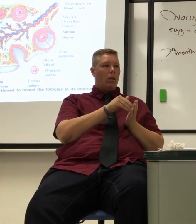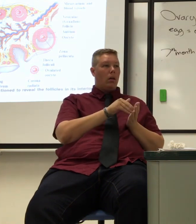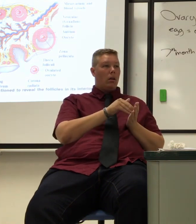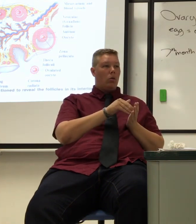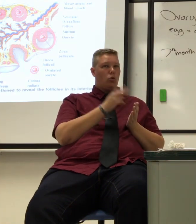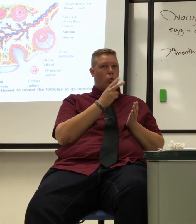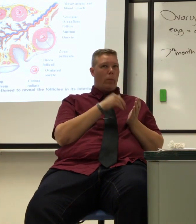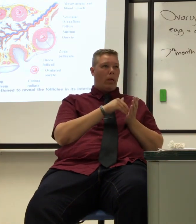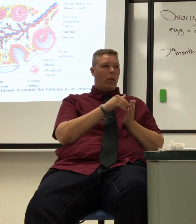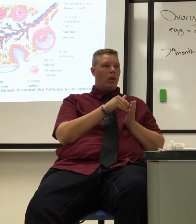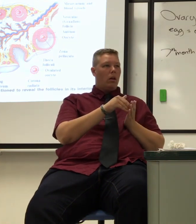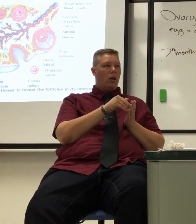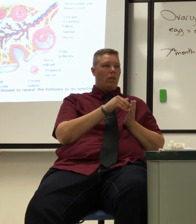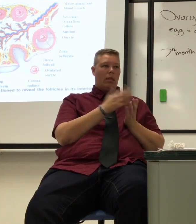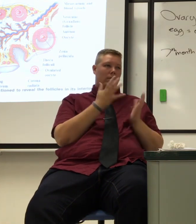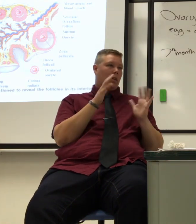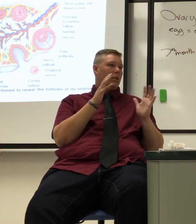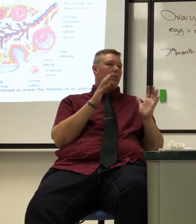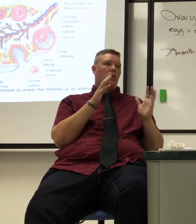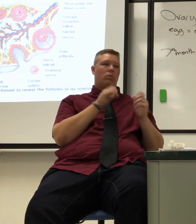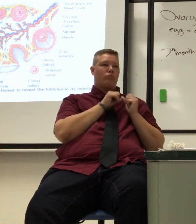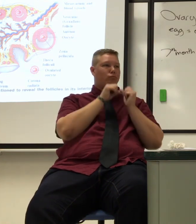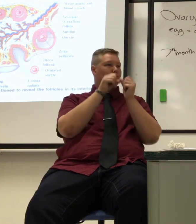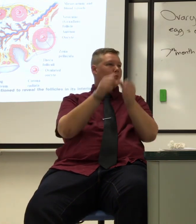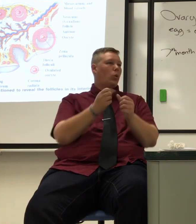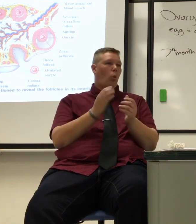much you got throughout your whole life.